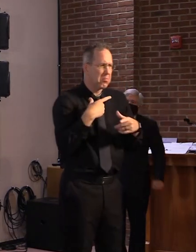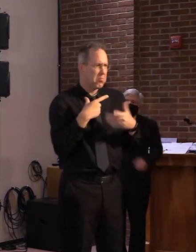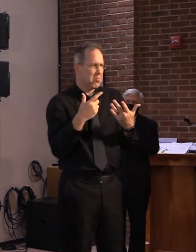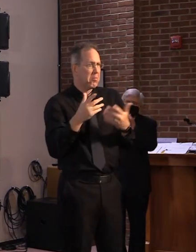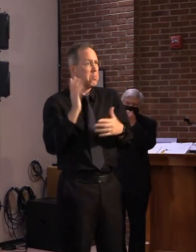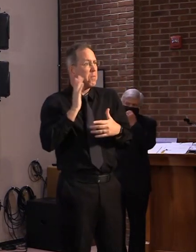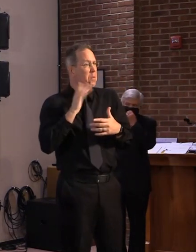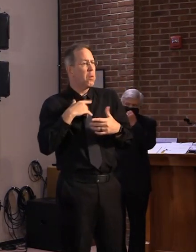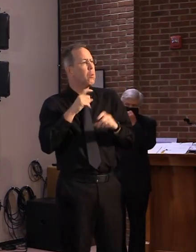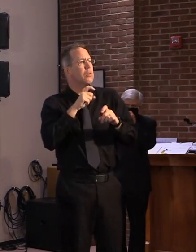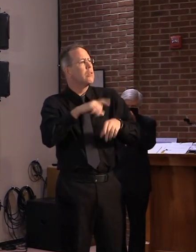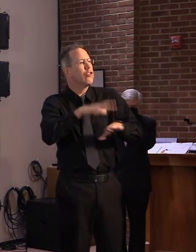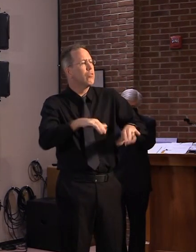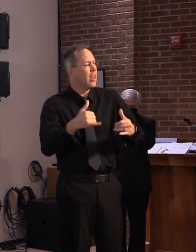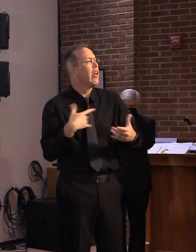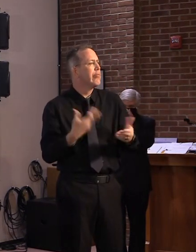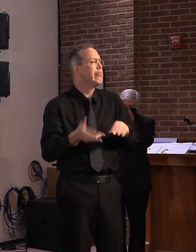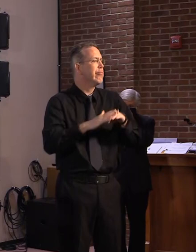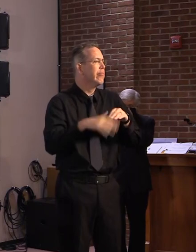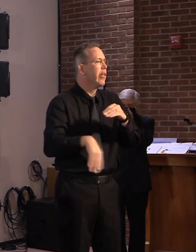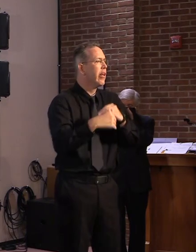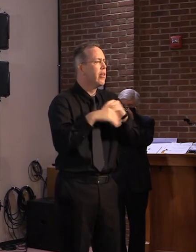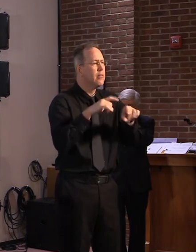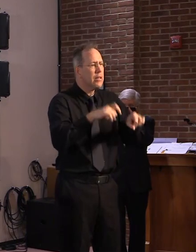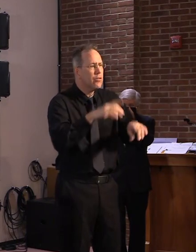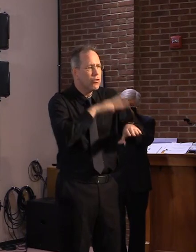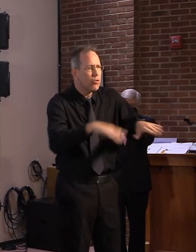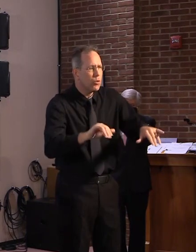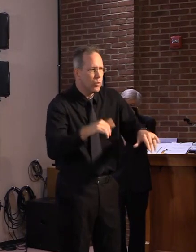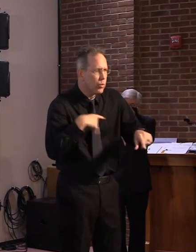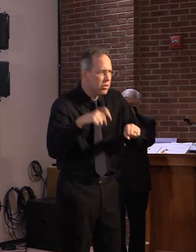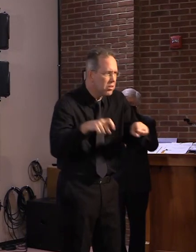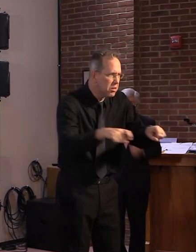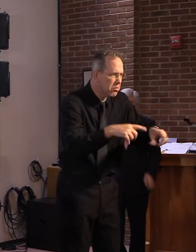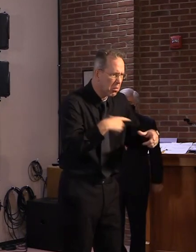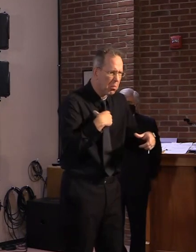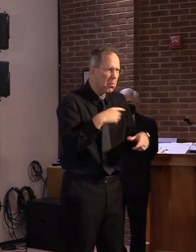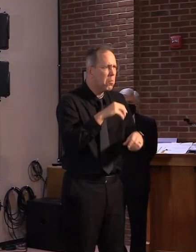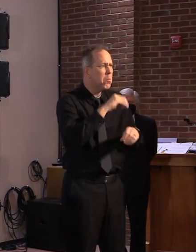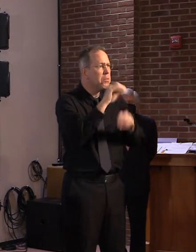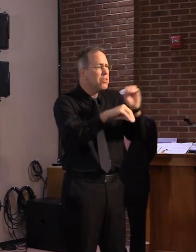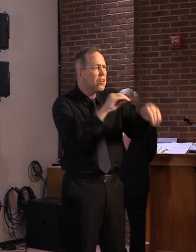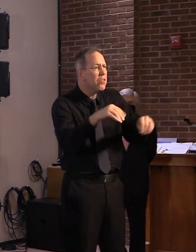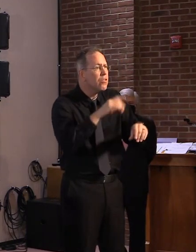you know, high rates in the children that have been tested outside of the outbreak.